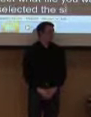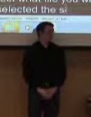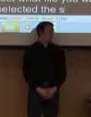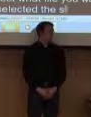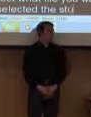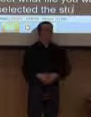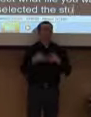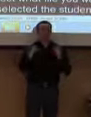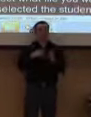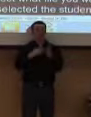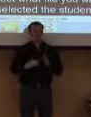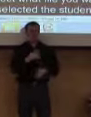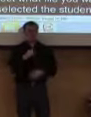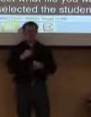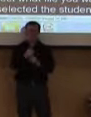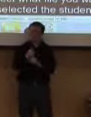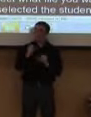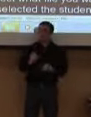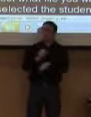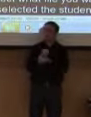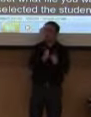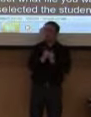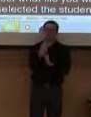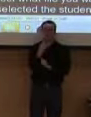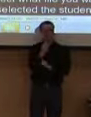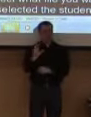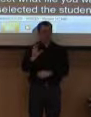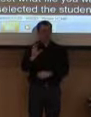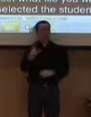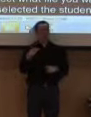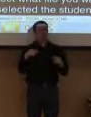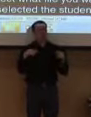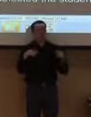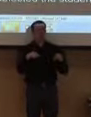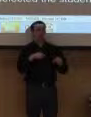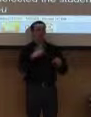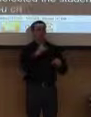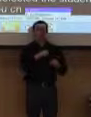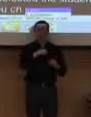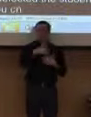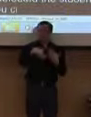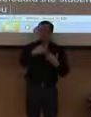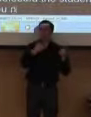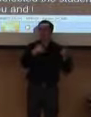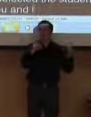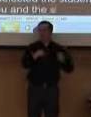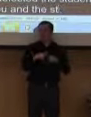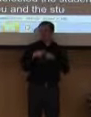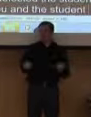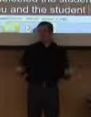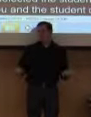And now the student and you can collaborate on the document while the Google Hangout is still occurring